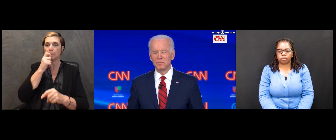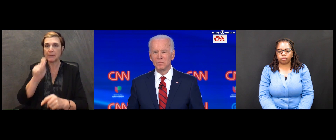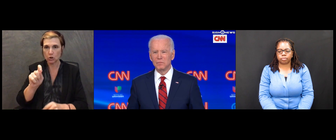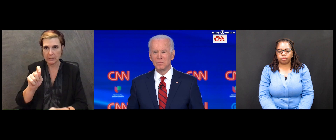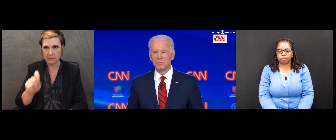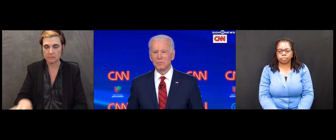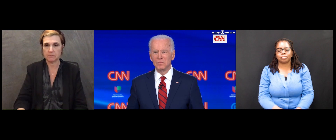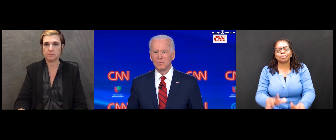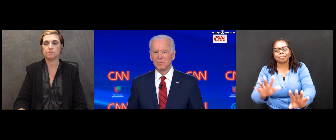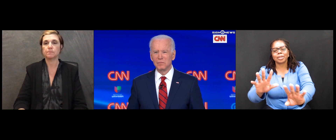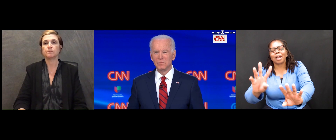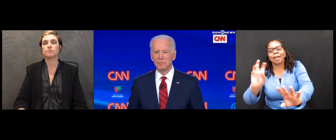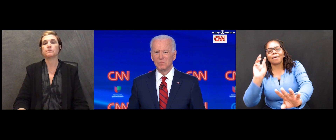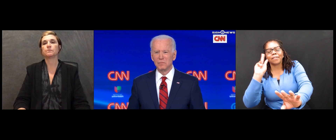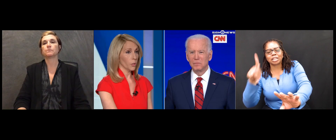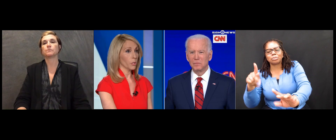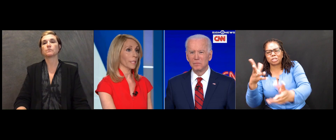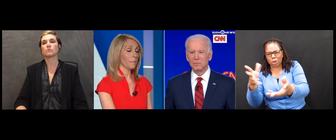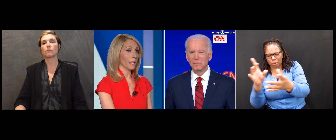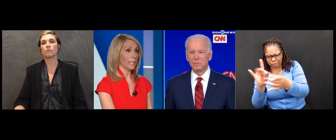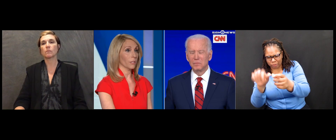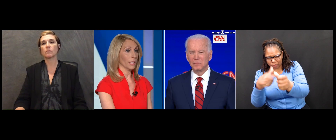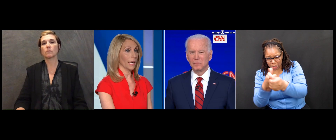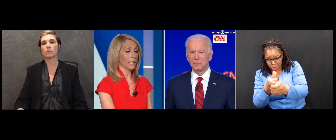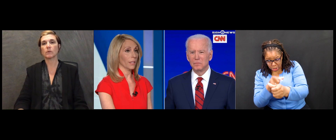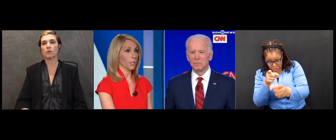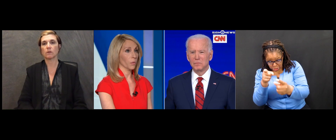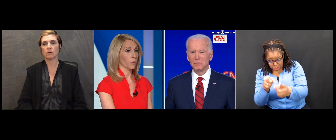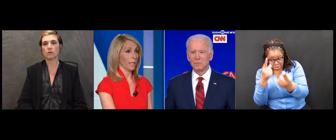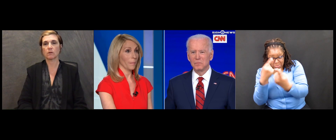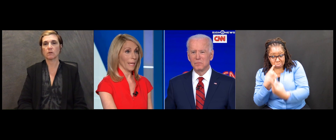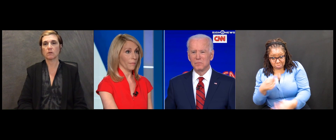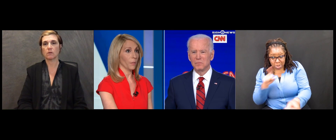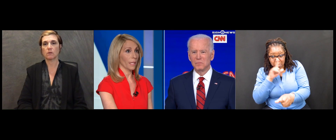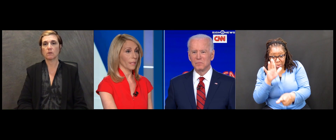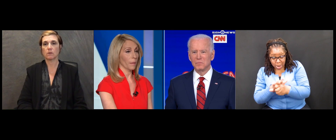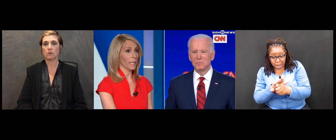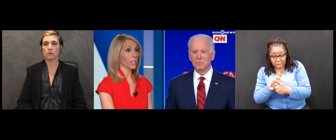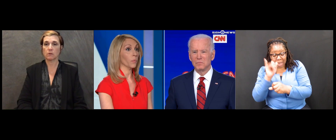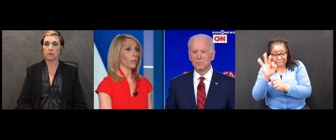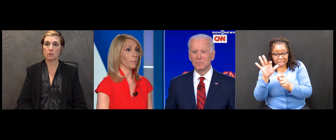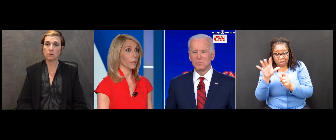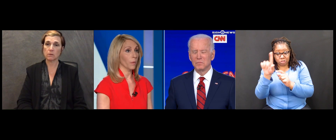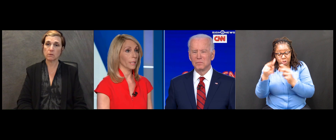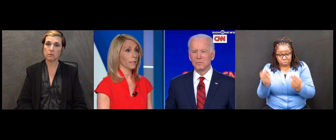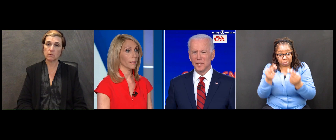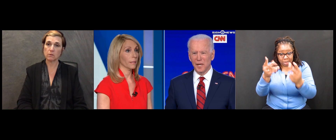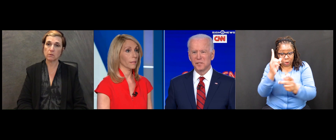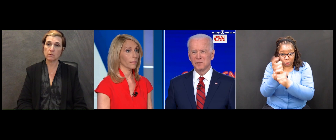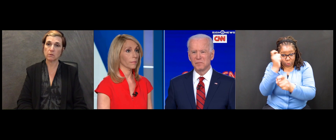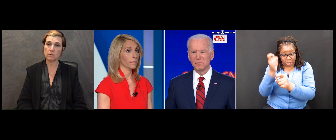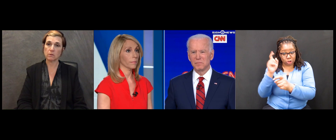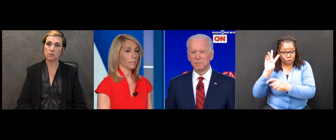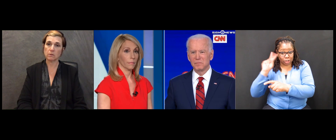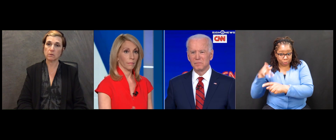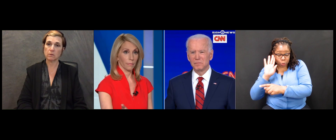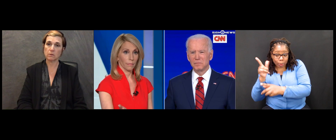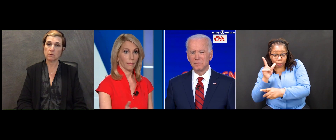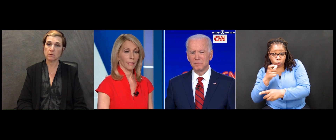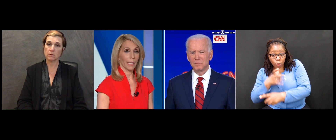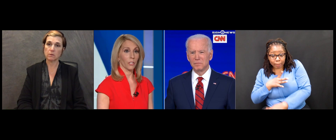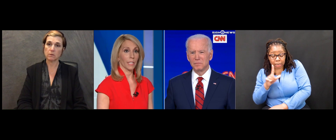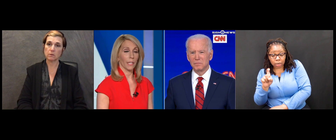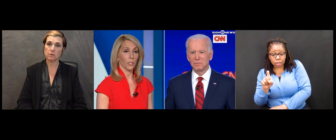if I could just follow up. Just to be clear, you just committed here tonight that your running mate, if you get the nomination, will be a woman? Yes.